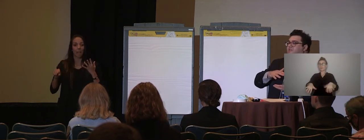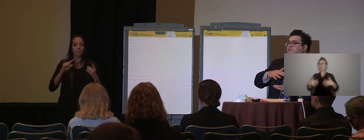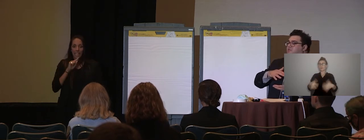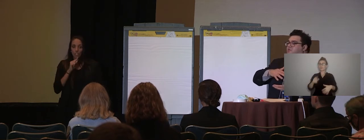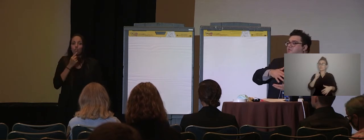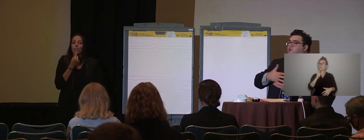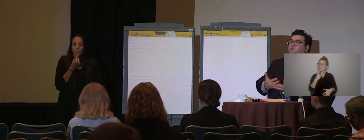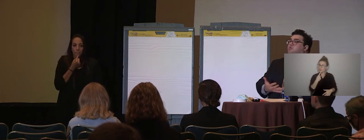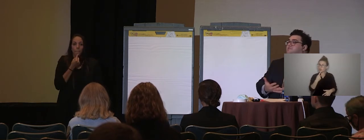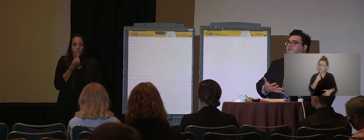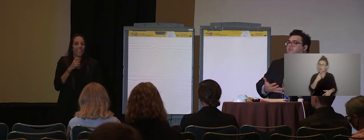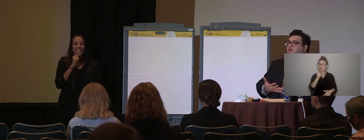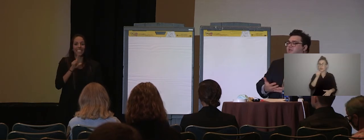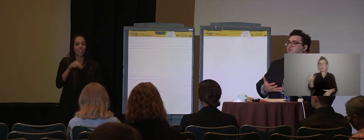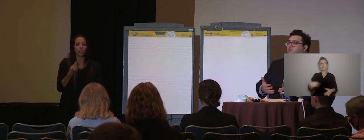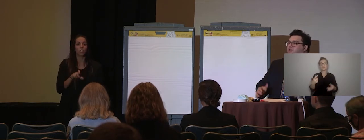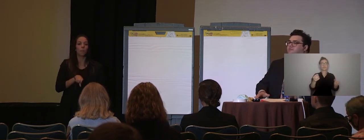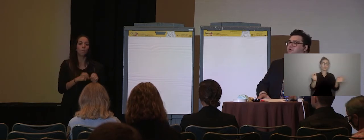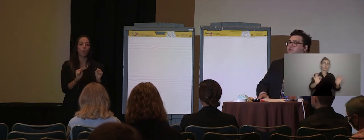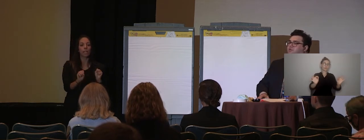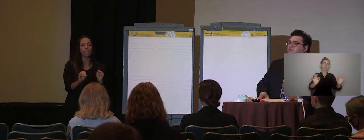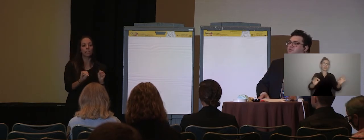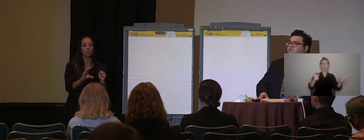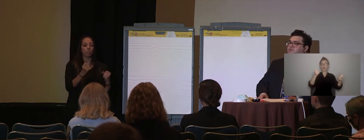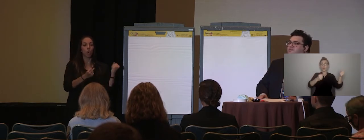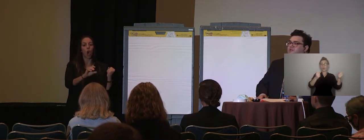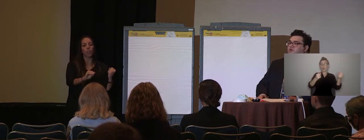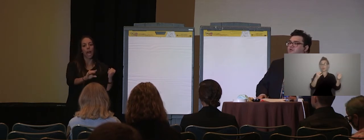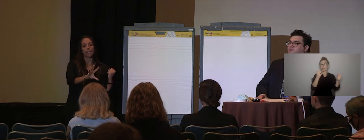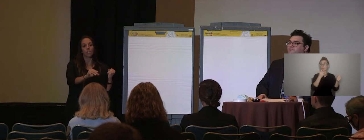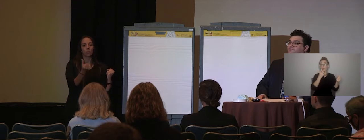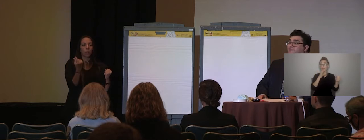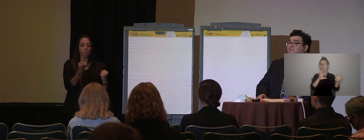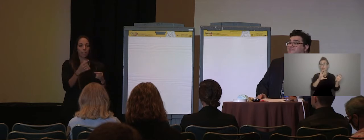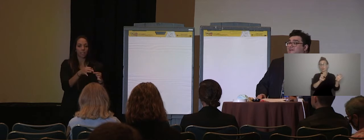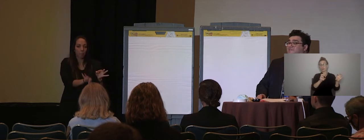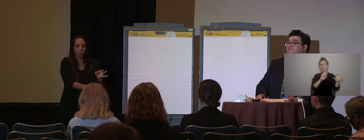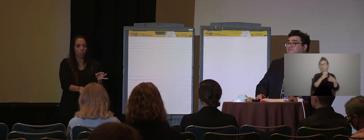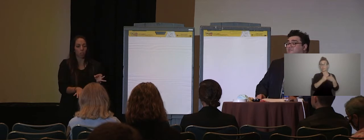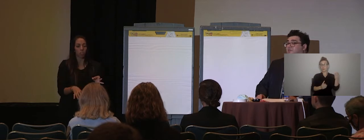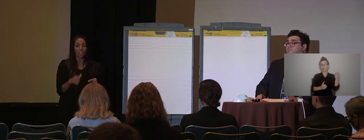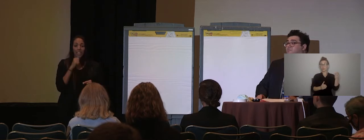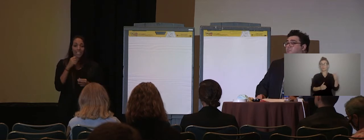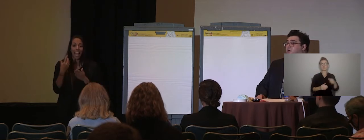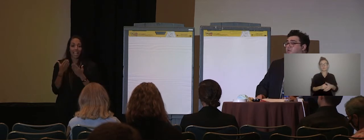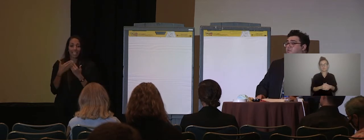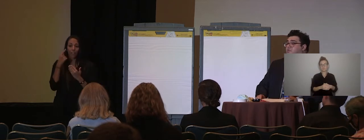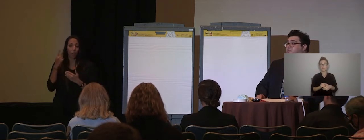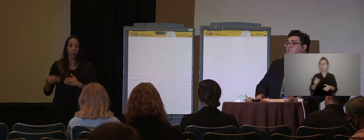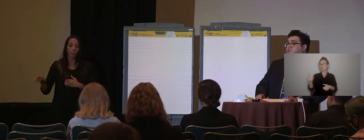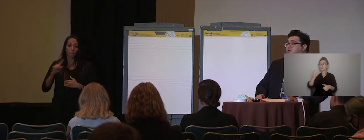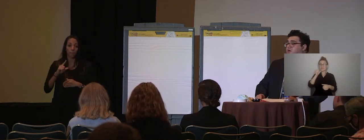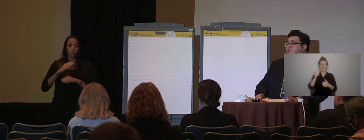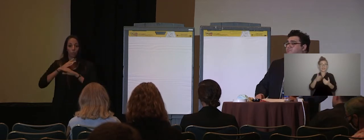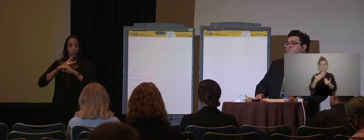just a broken taillight or whatever. So it's not easy for them, but